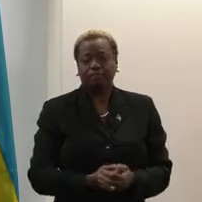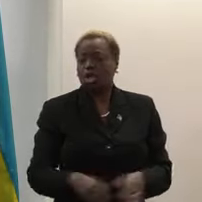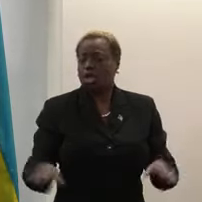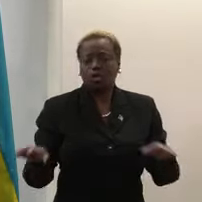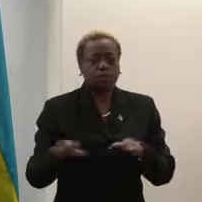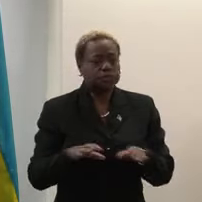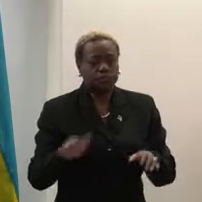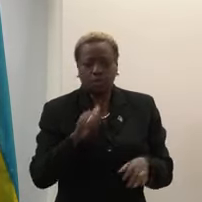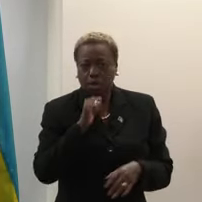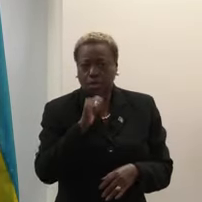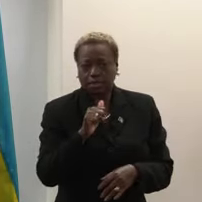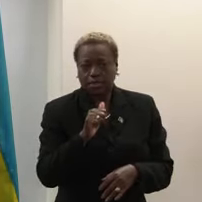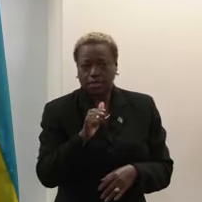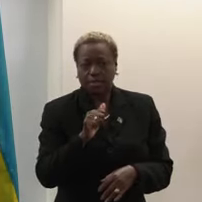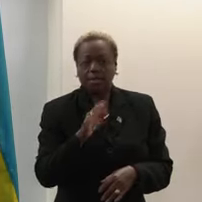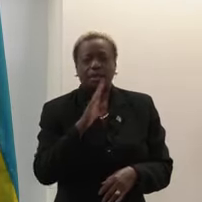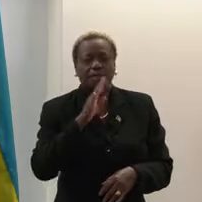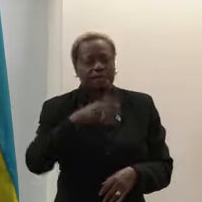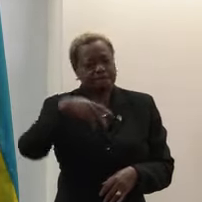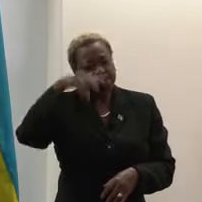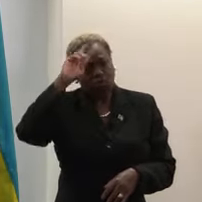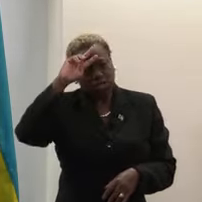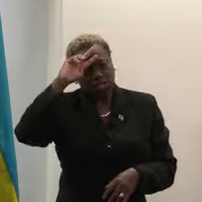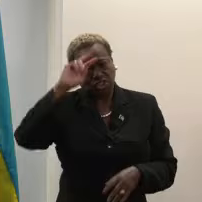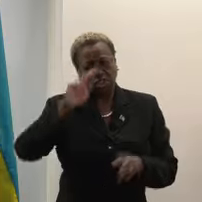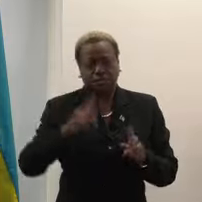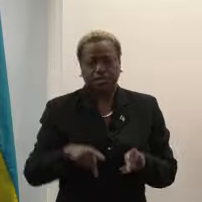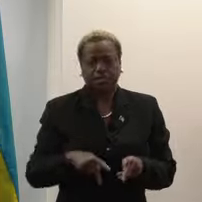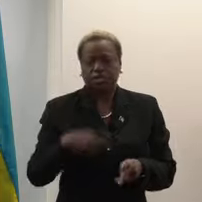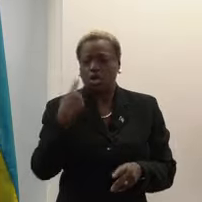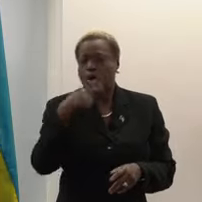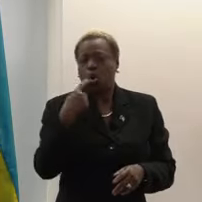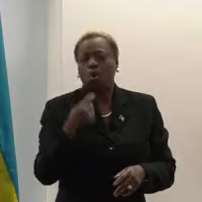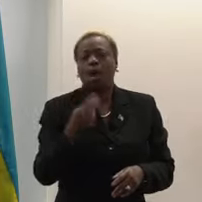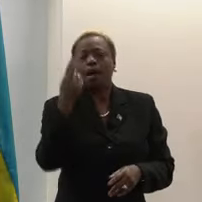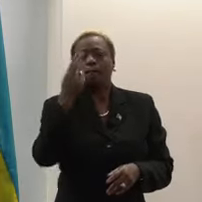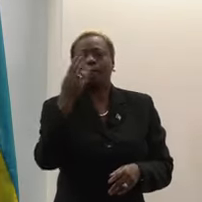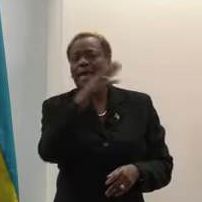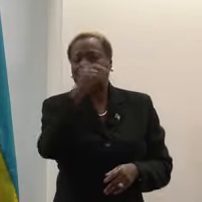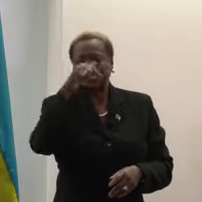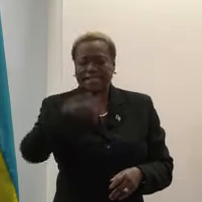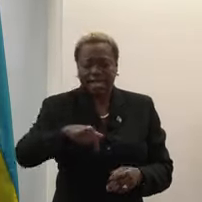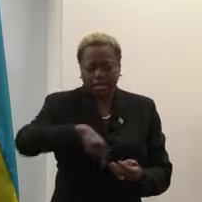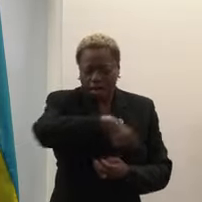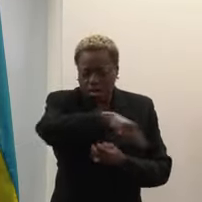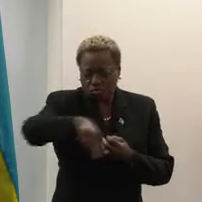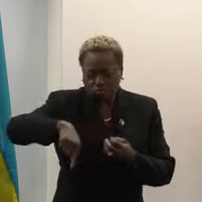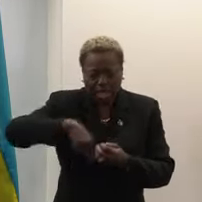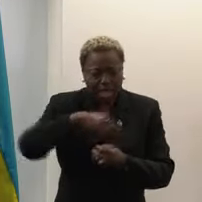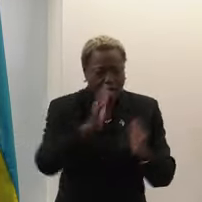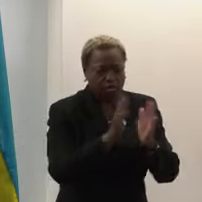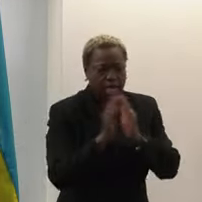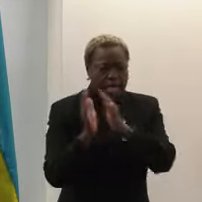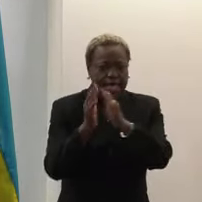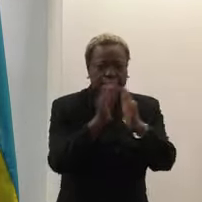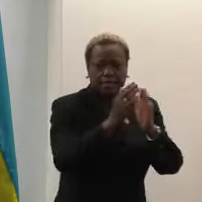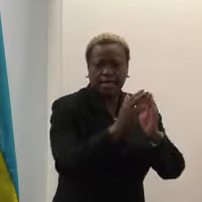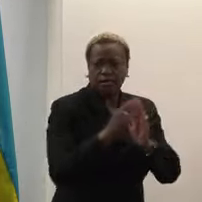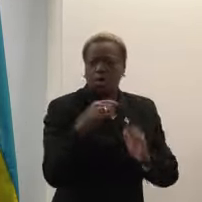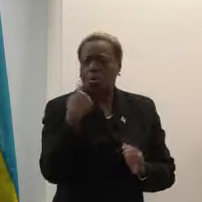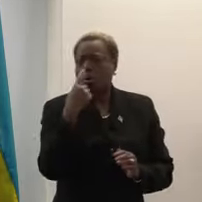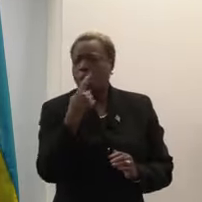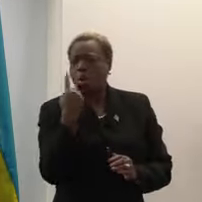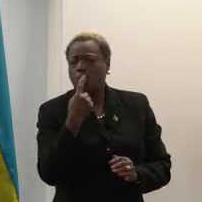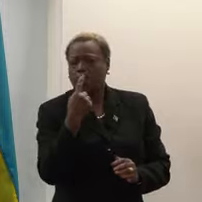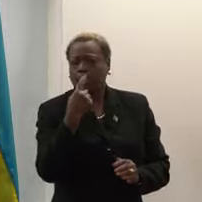not be a foolish person who is up and down around town, who only